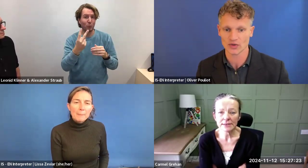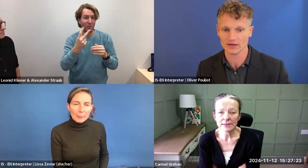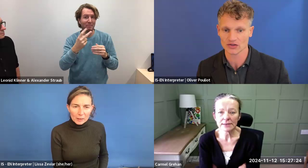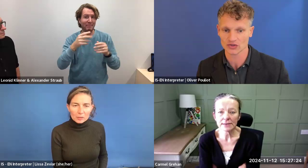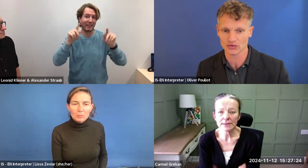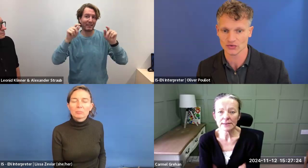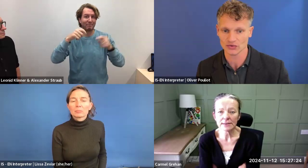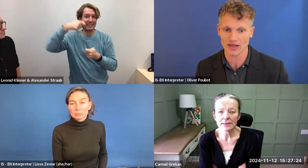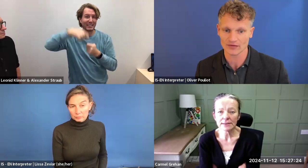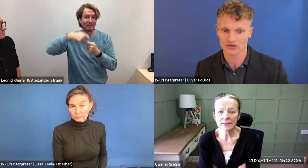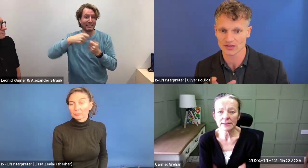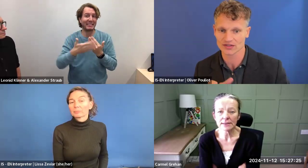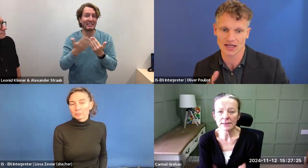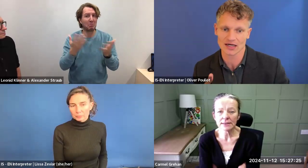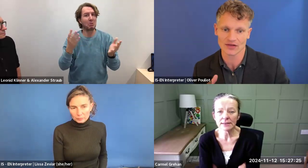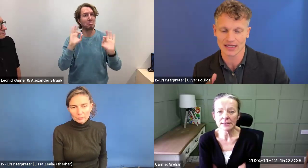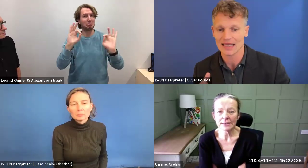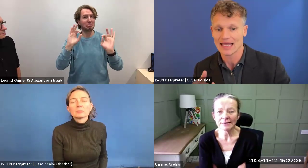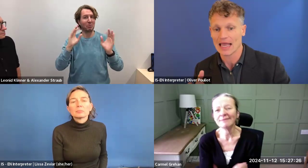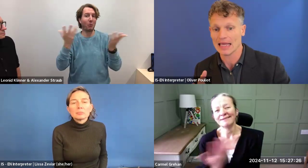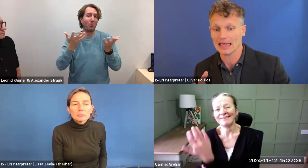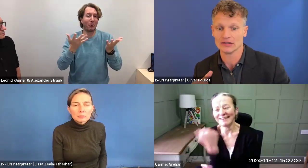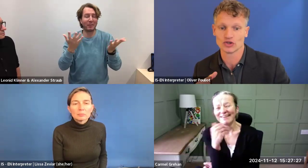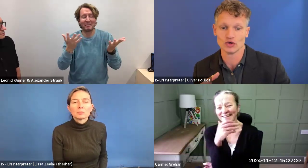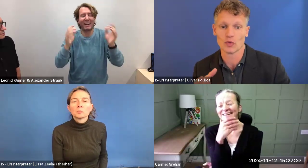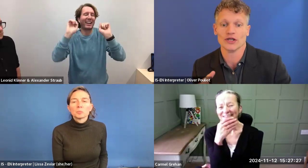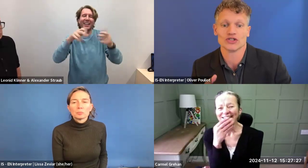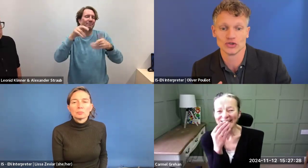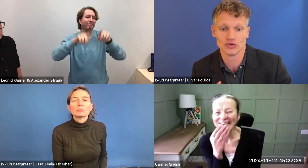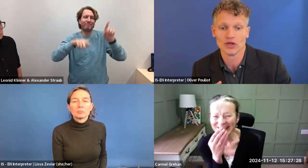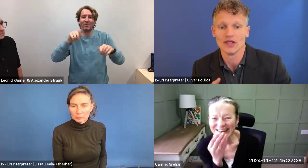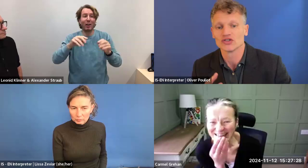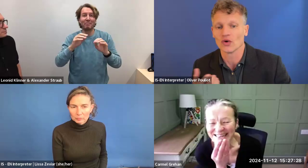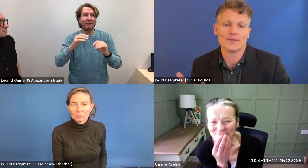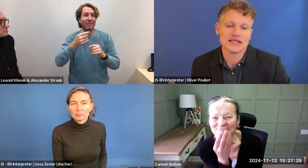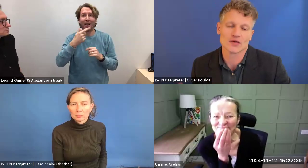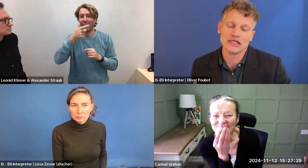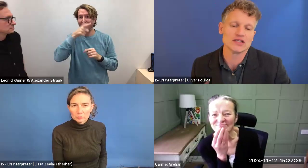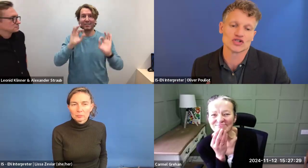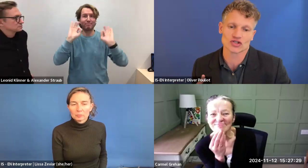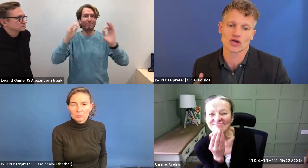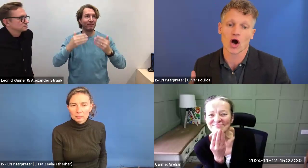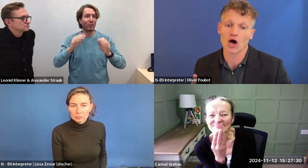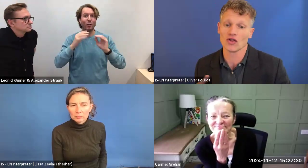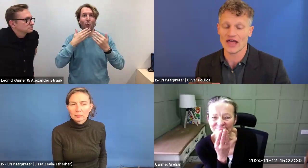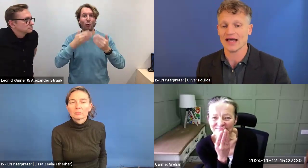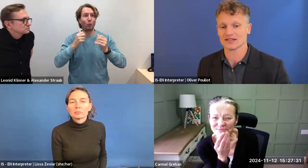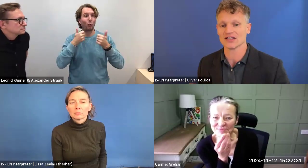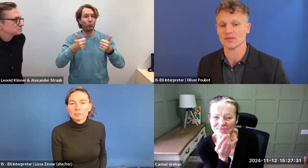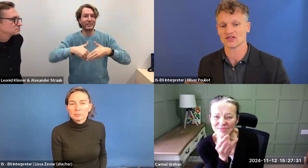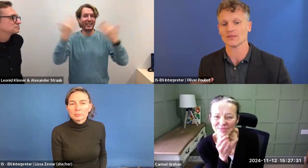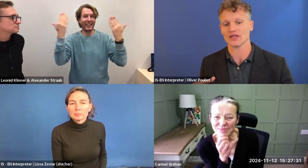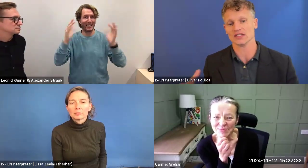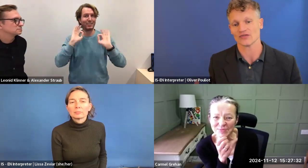in between the two levels. So it's kind of like an A2.2. So basically, we need to just call